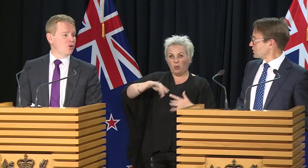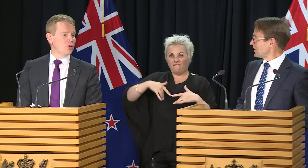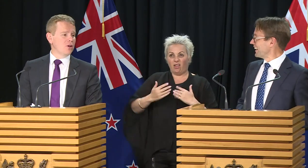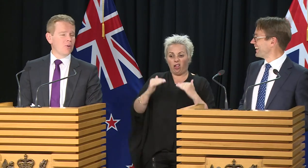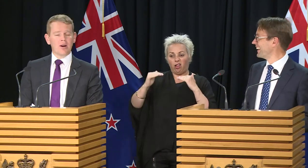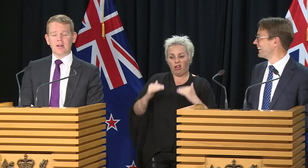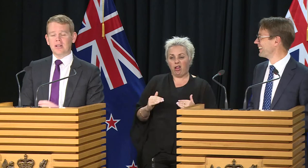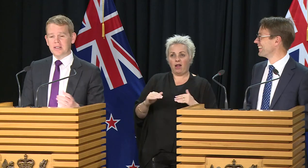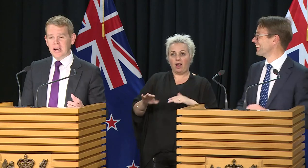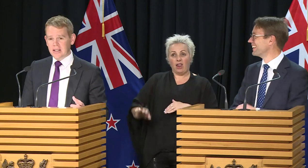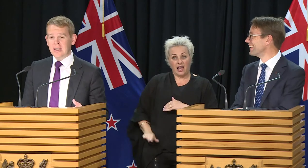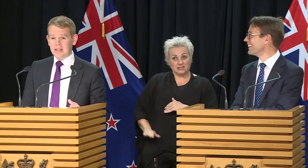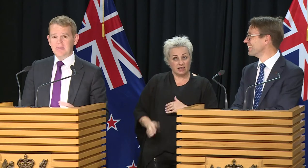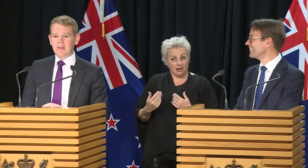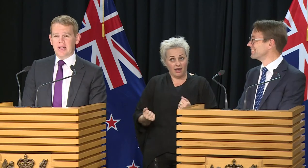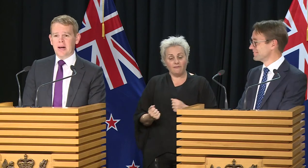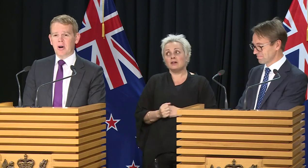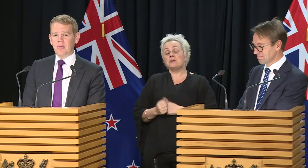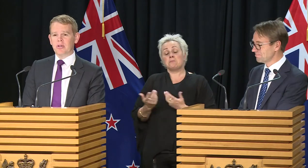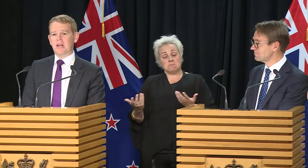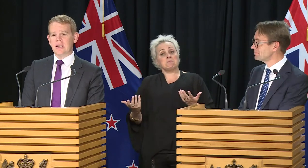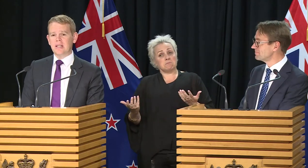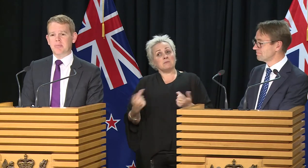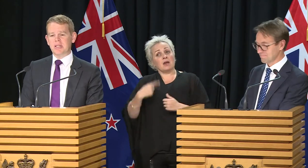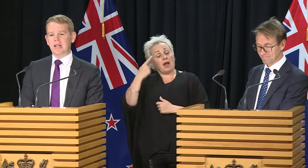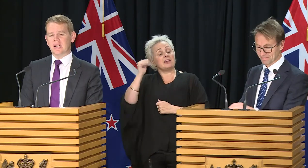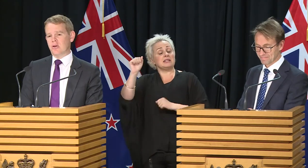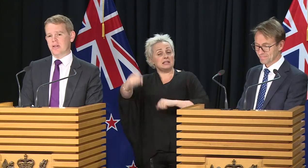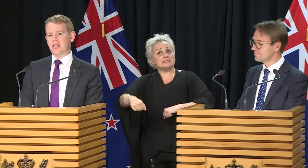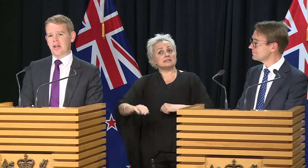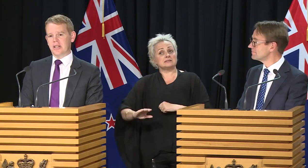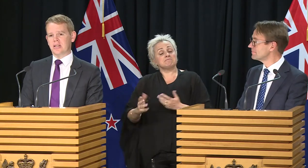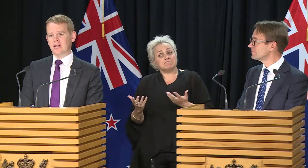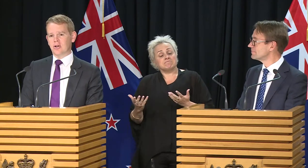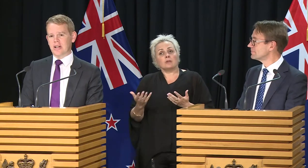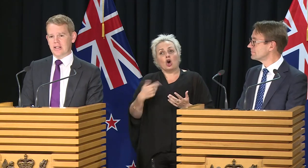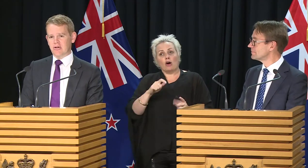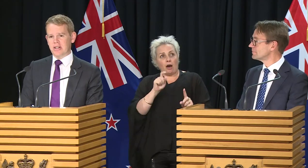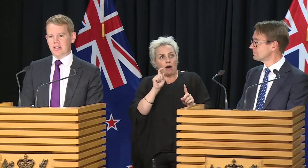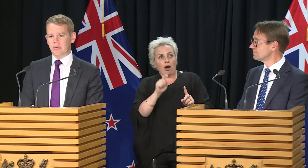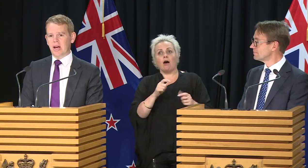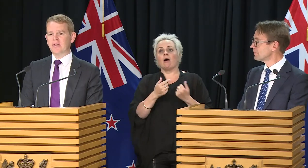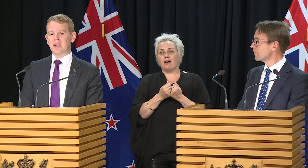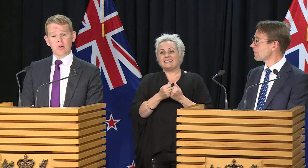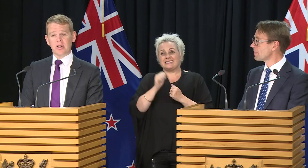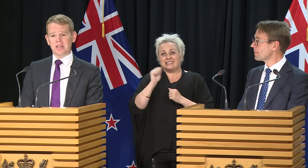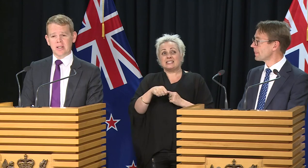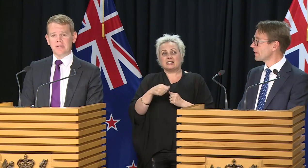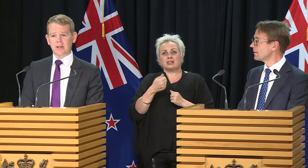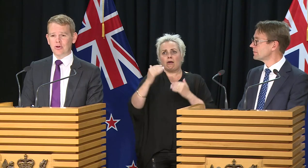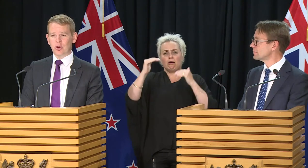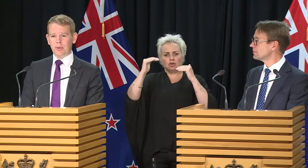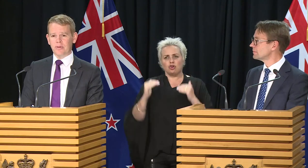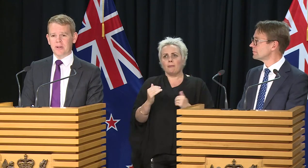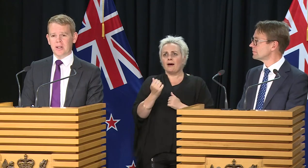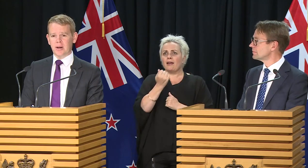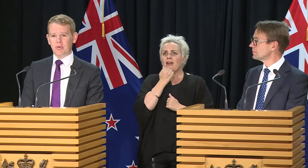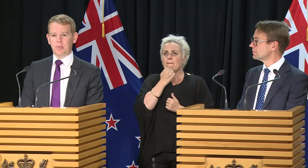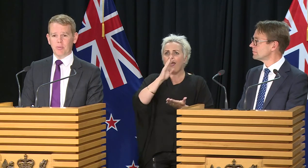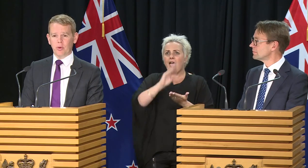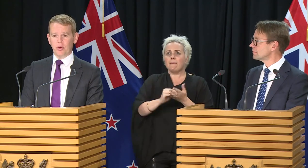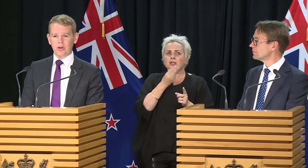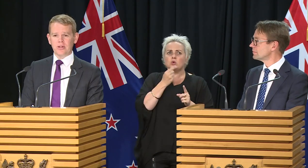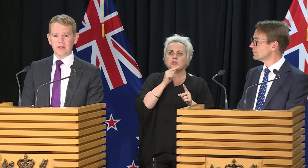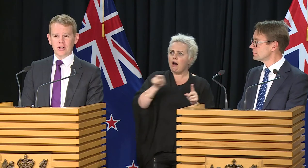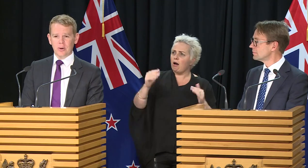in? Go on, Minister. Yes. I would say yes, particularly on the signing in and contact tracing. We have seen quite a significant drop-off in the